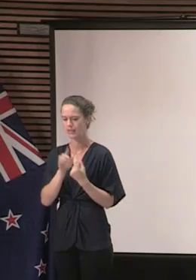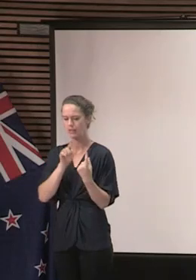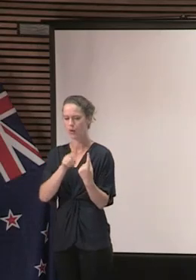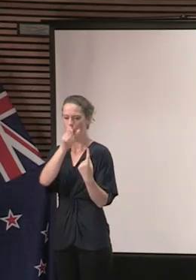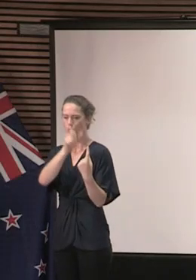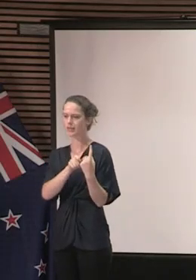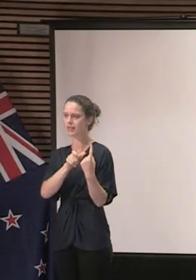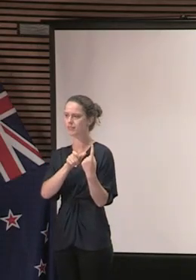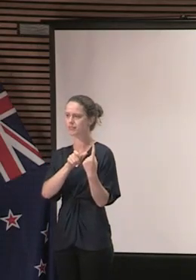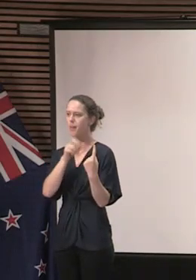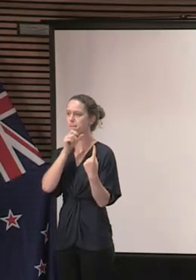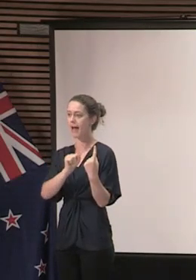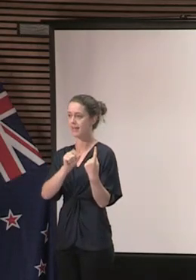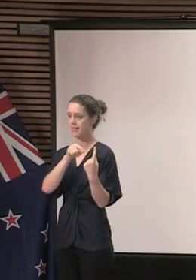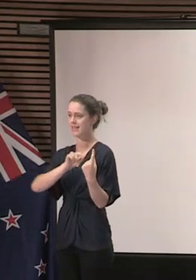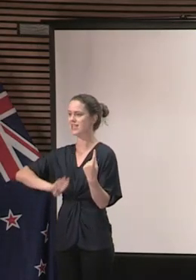Timaru man,